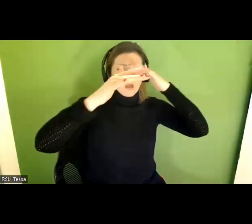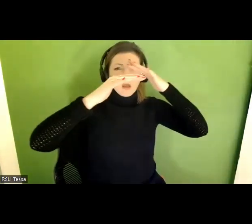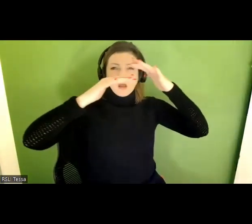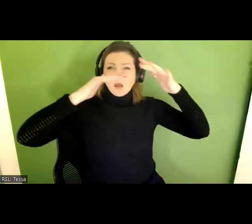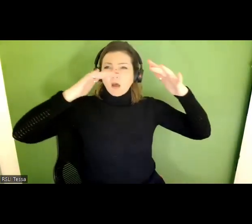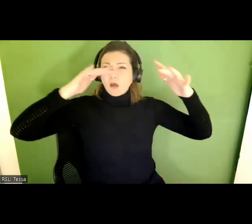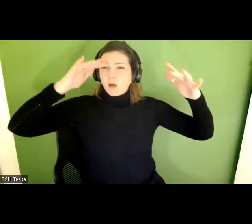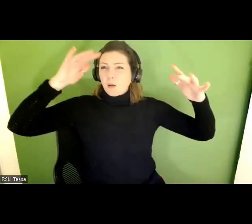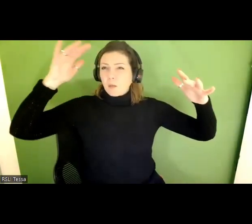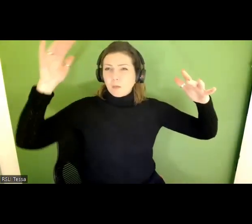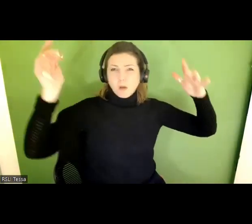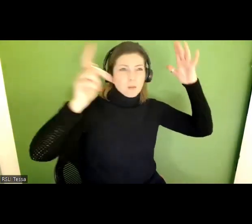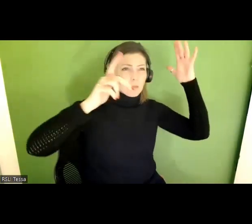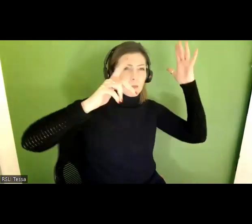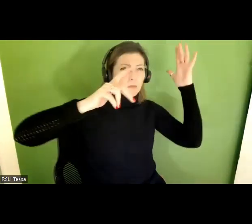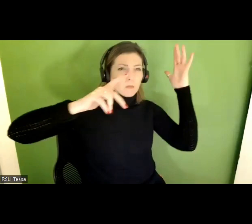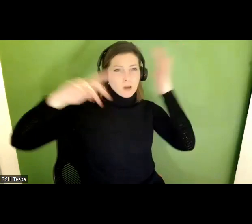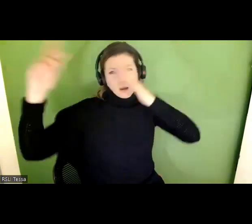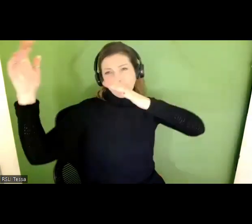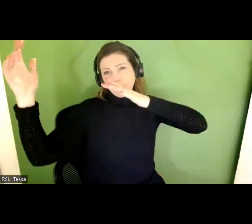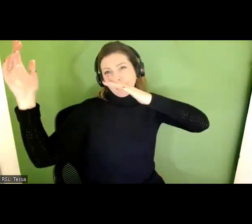dissonant syncopation.